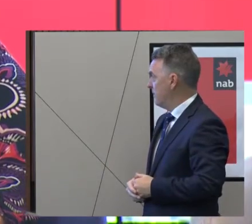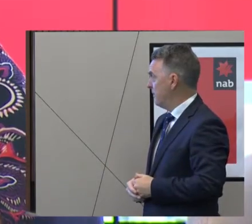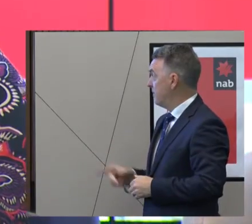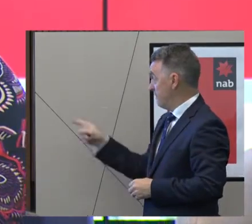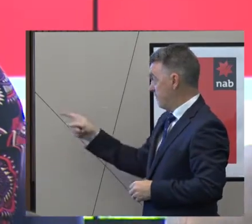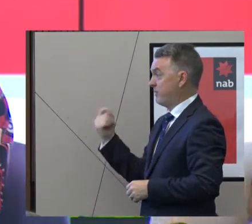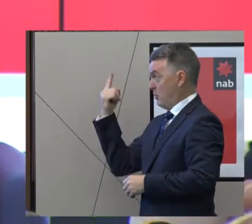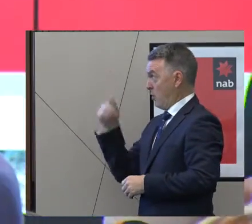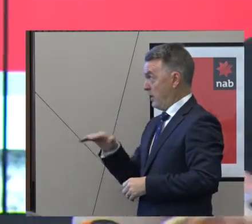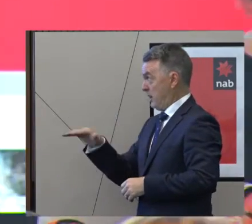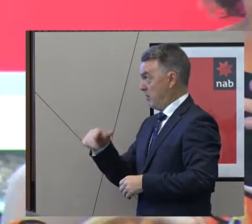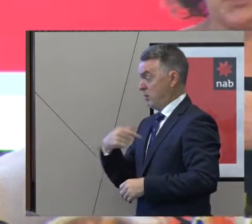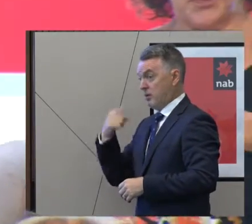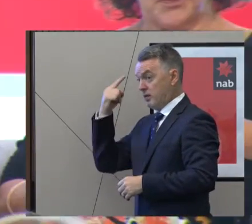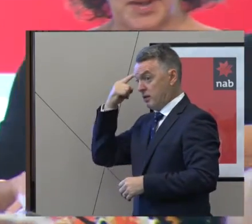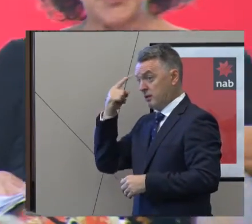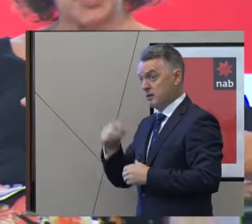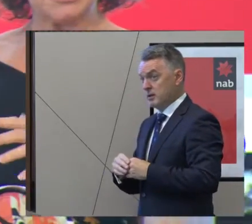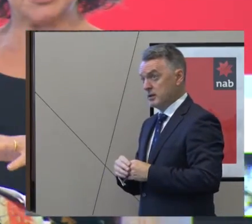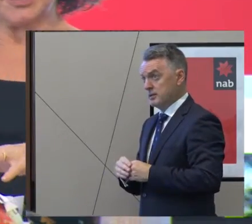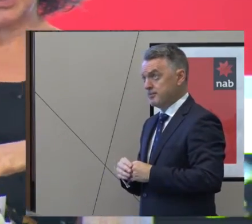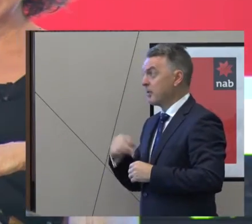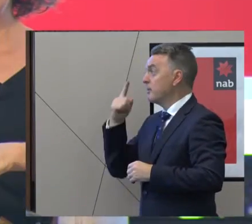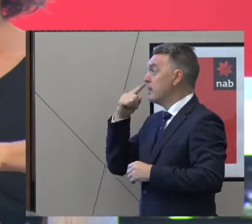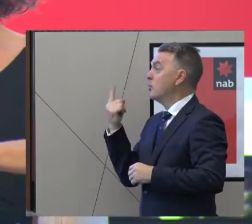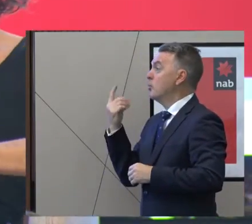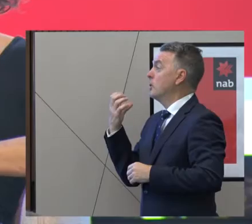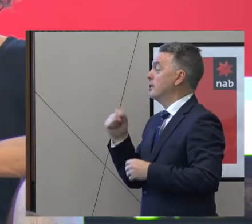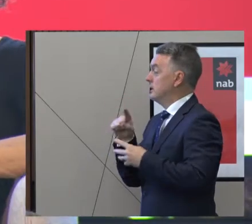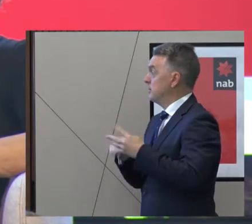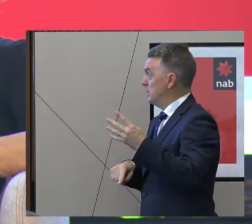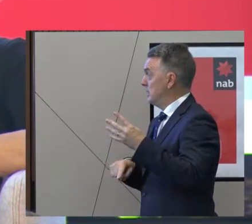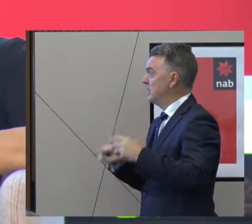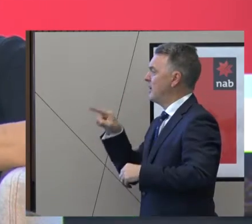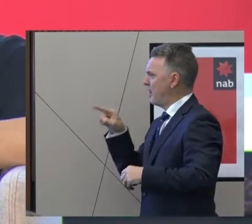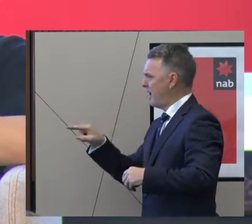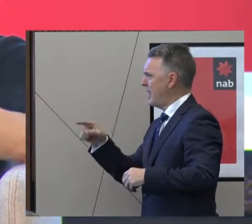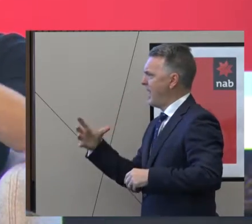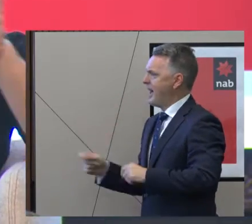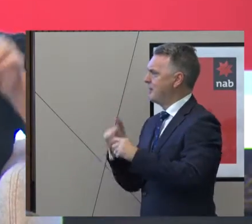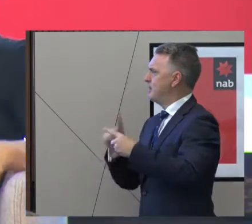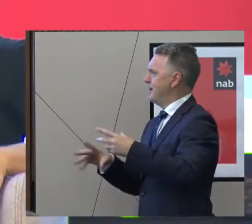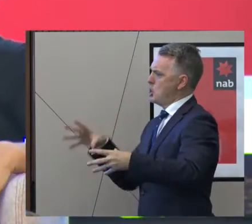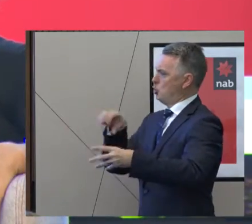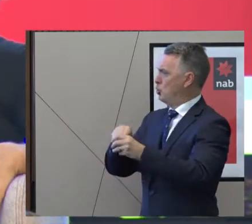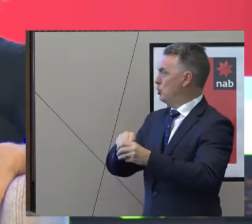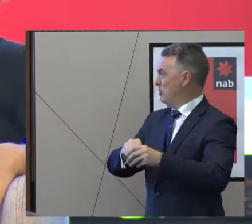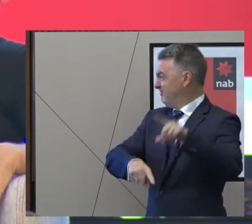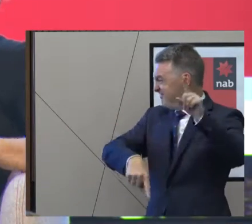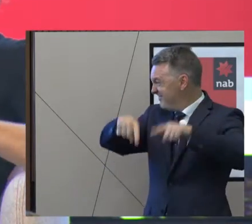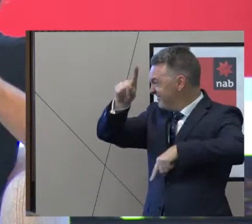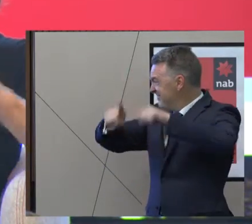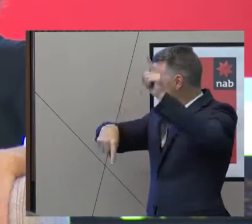One of the areas I think that people with disabilities need to be on boards on a whole range